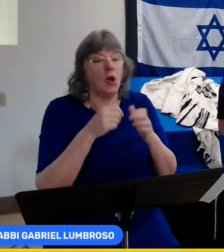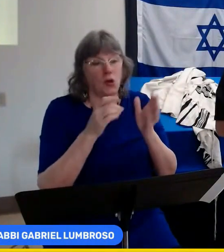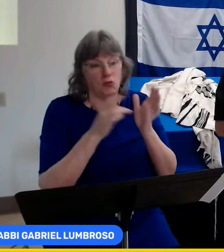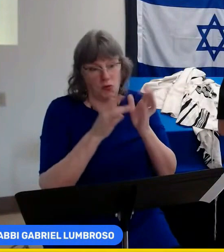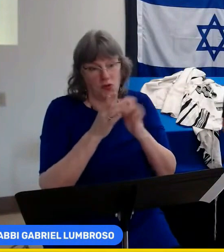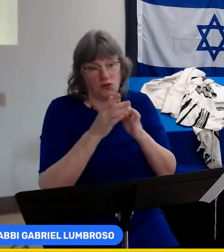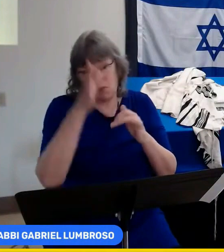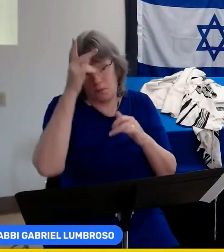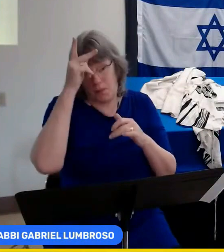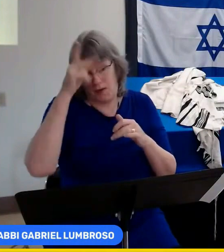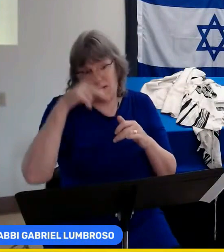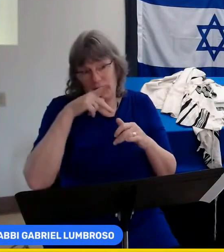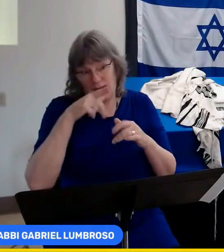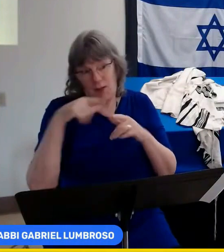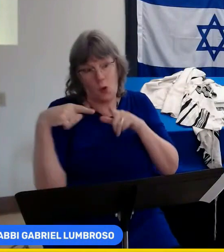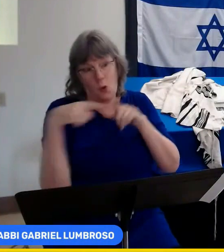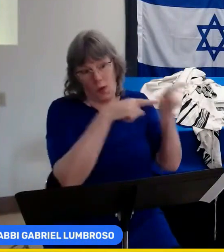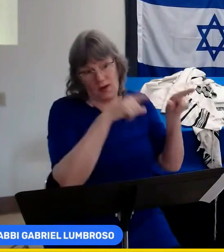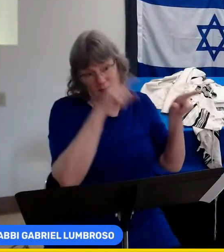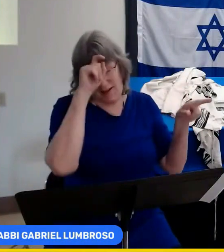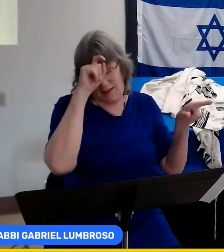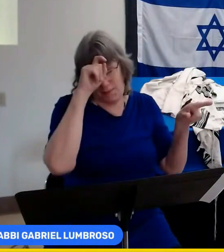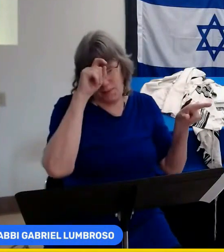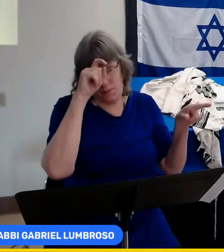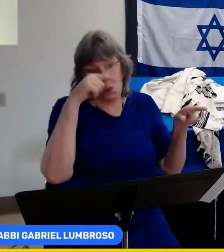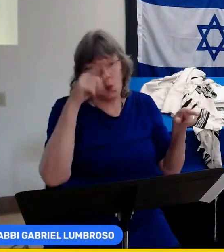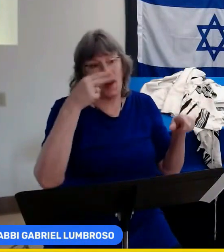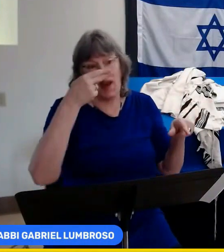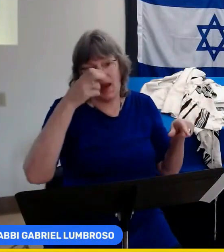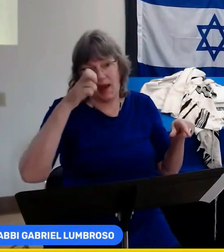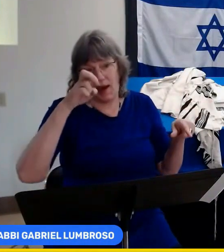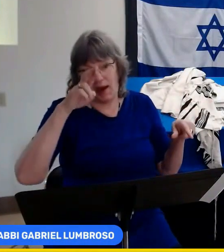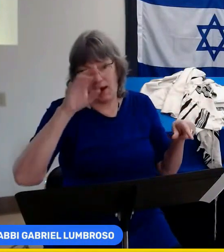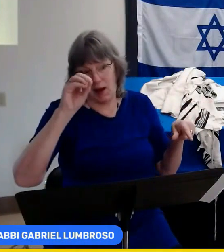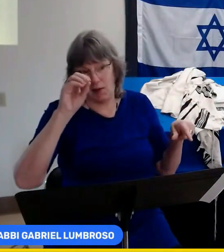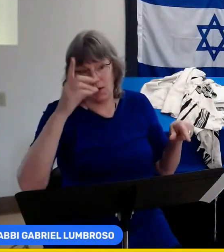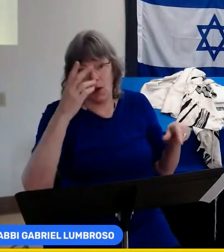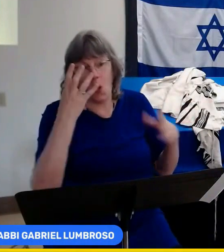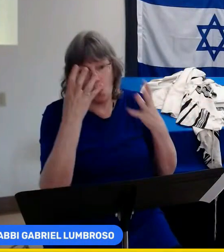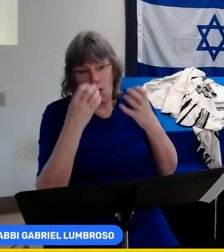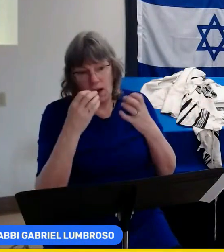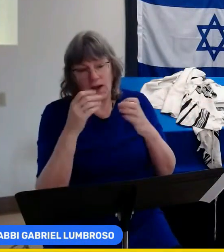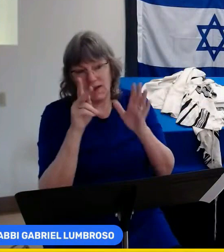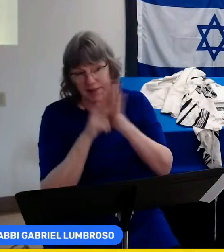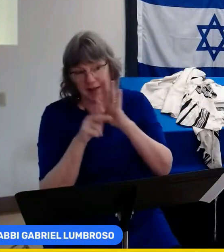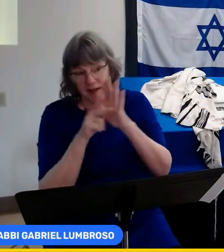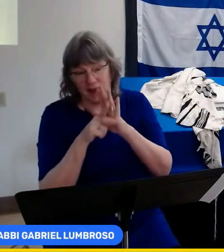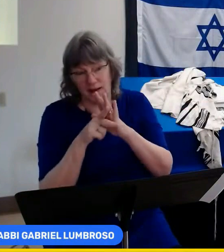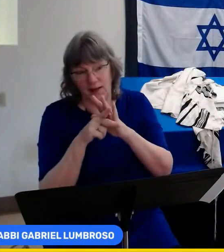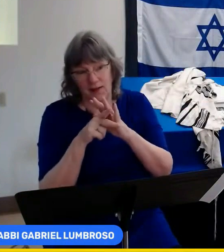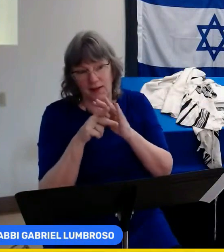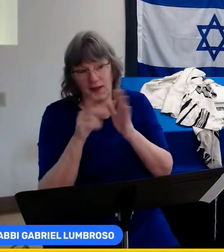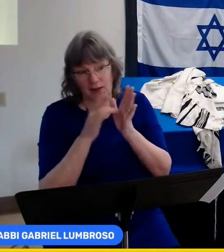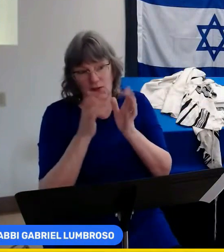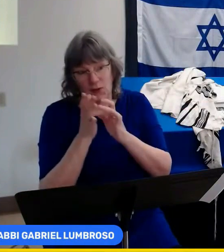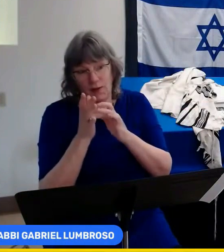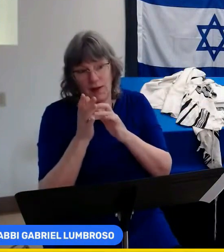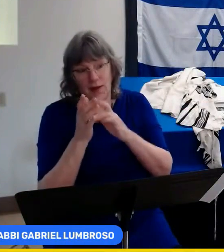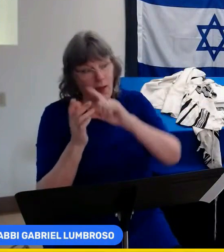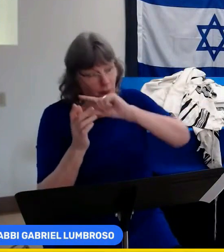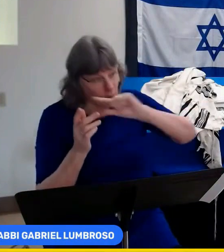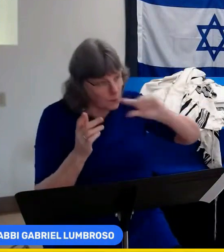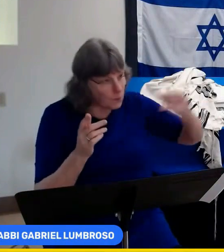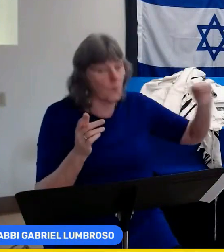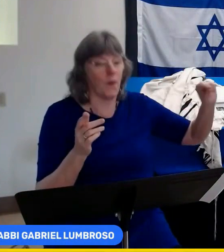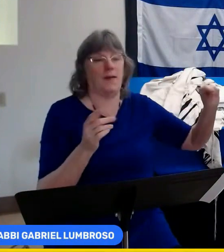Egypt, you know, to find refuge. There was a place called Elephantine Island. I think there was a a model of the temple. You can still see